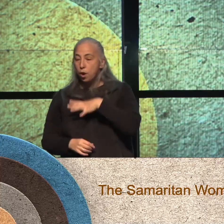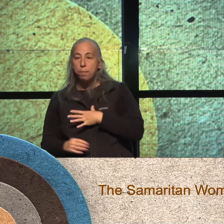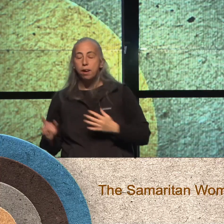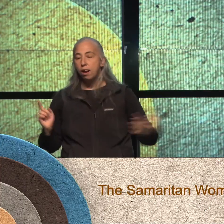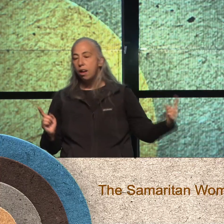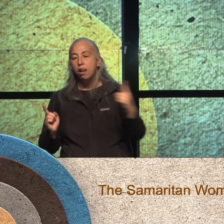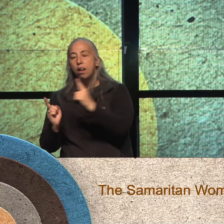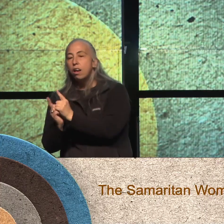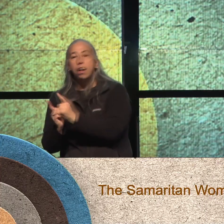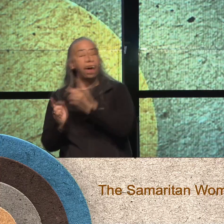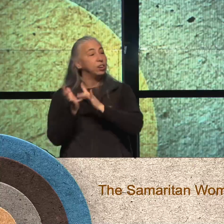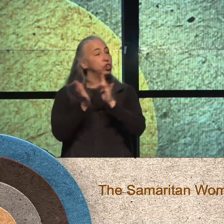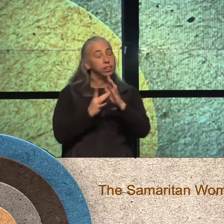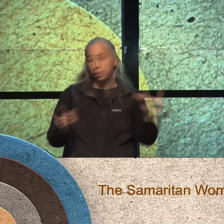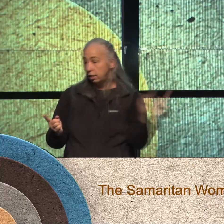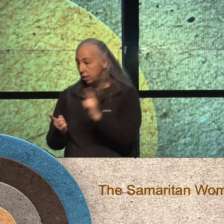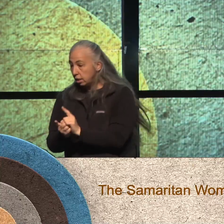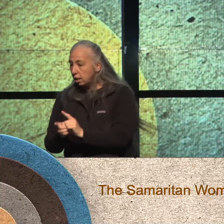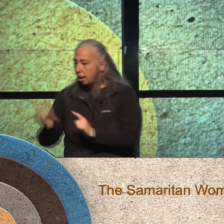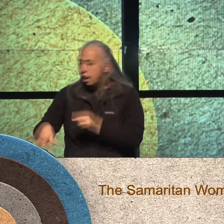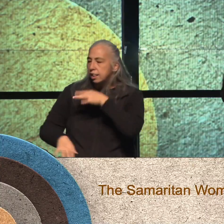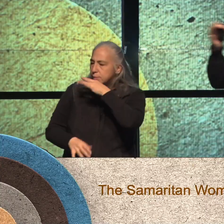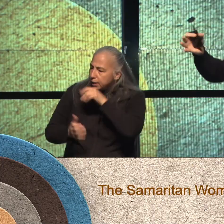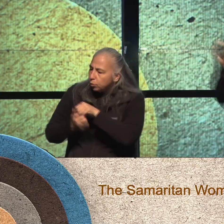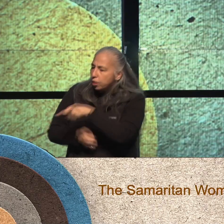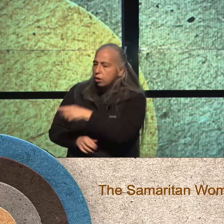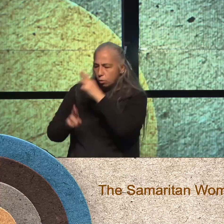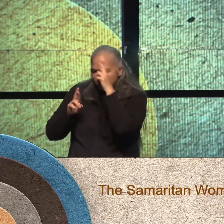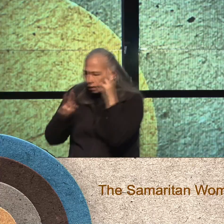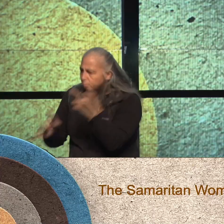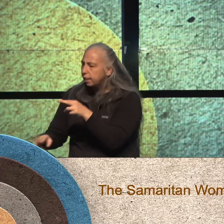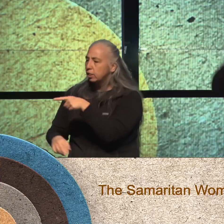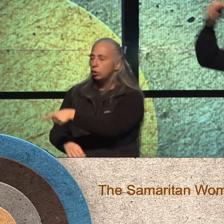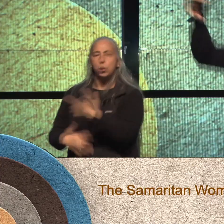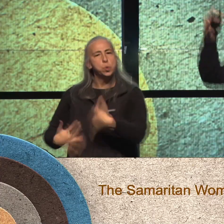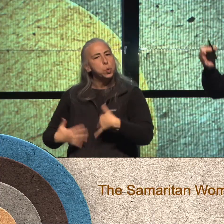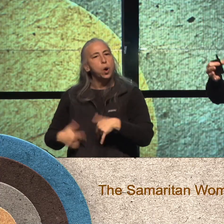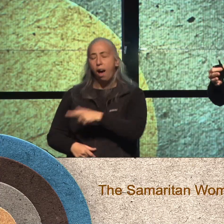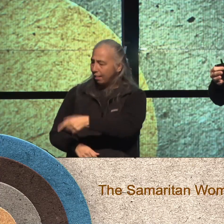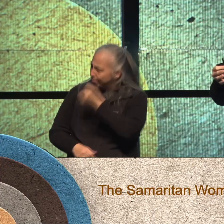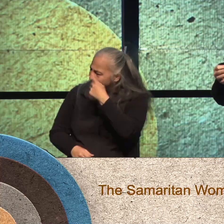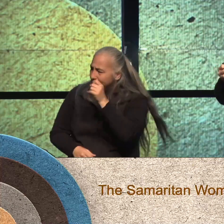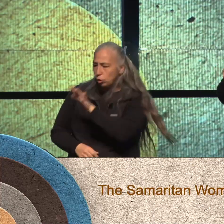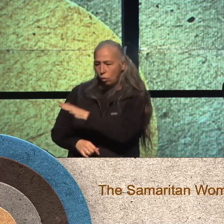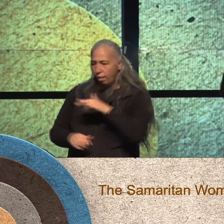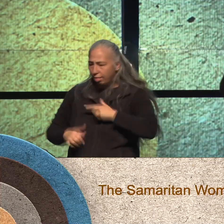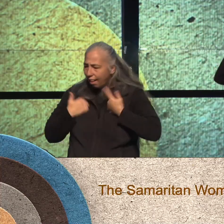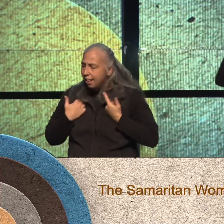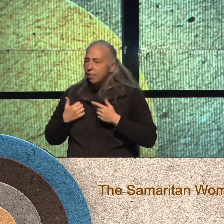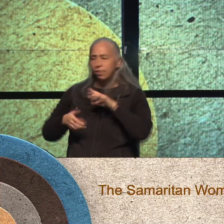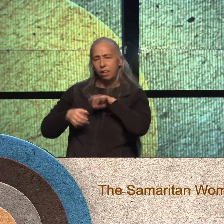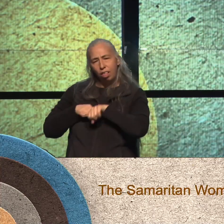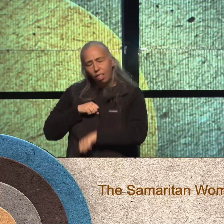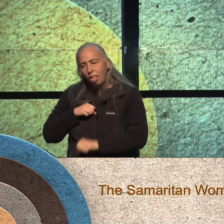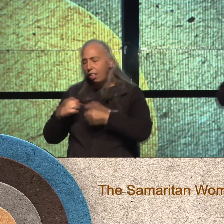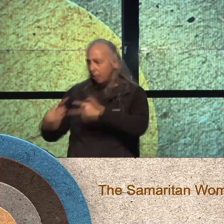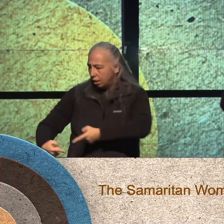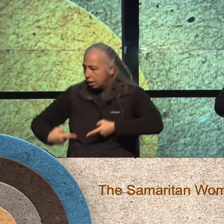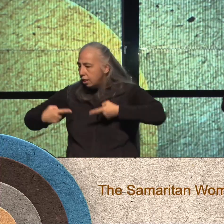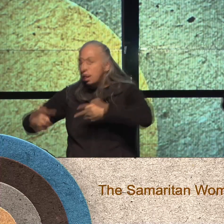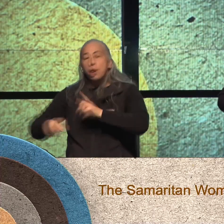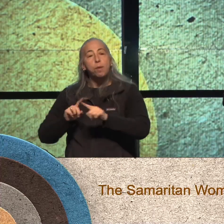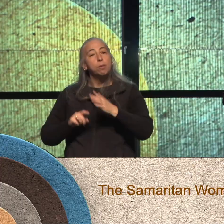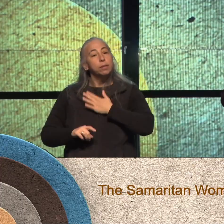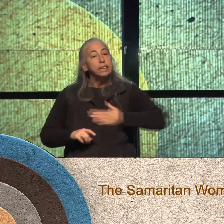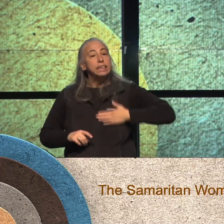he speaks to her and he gives her dignity and honor, and he says, I know all about your life. Yeah, I get it. But I'm going to entrust with you the truth